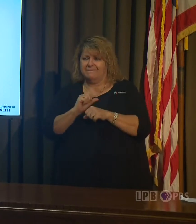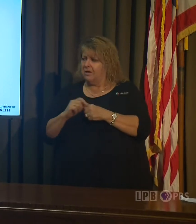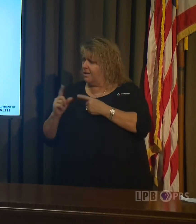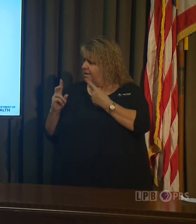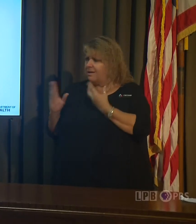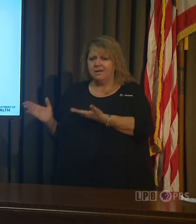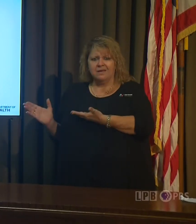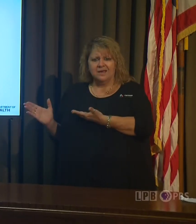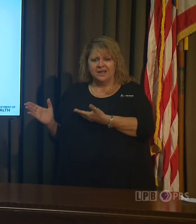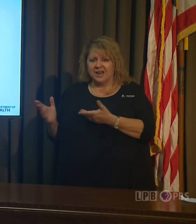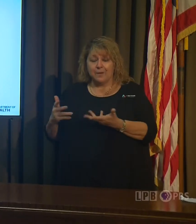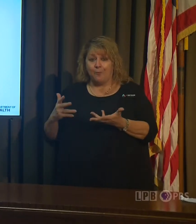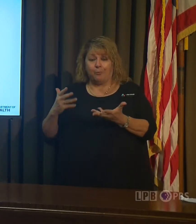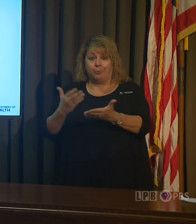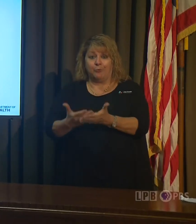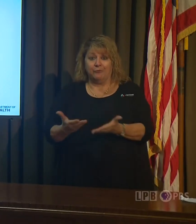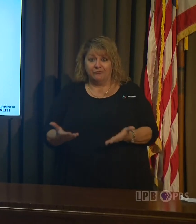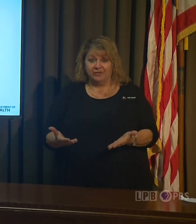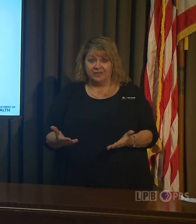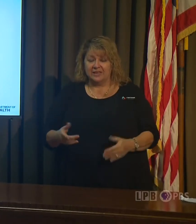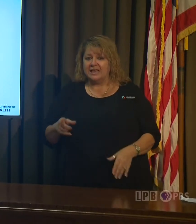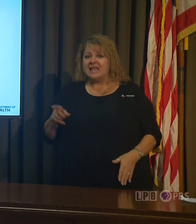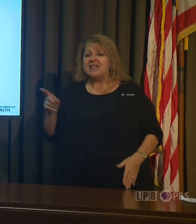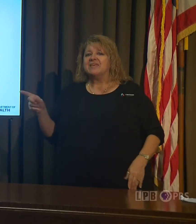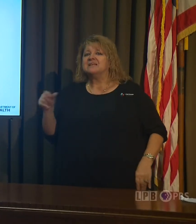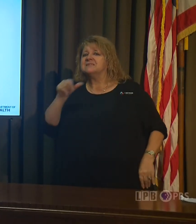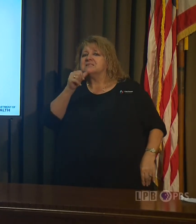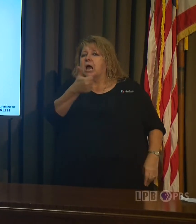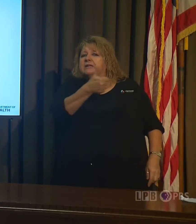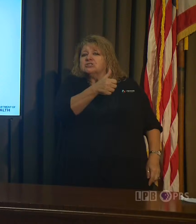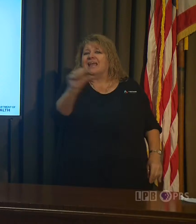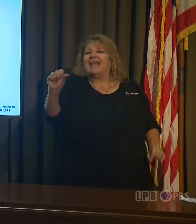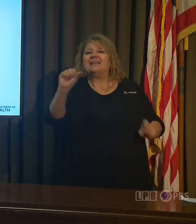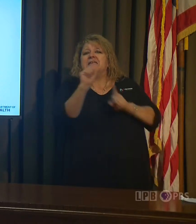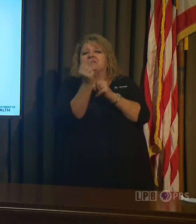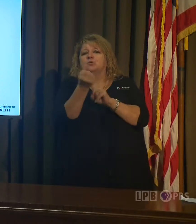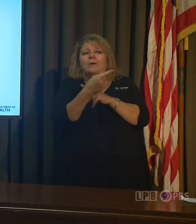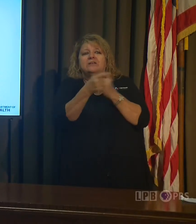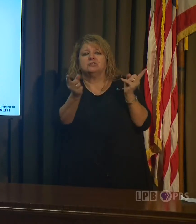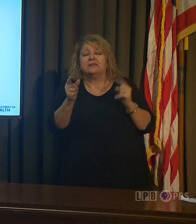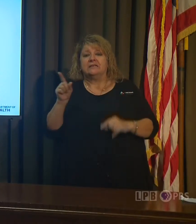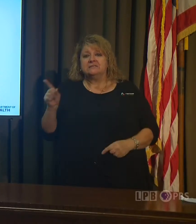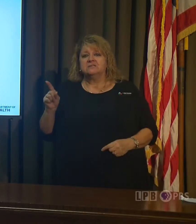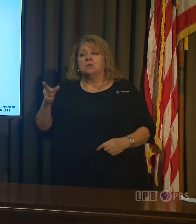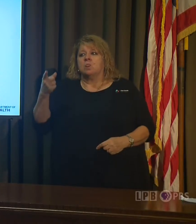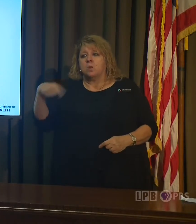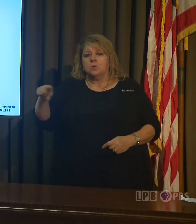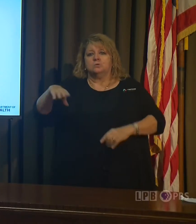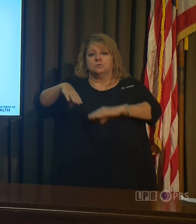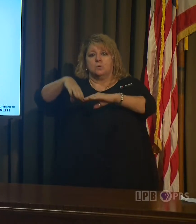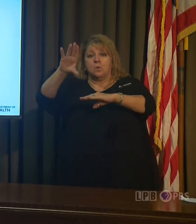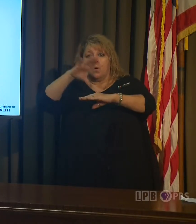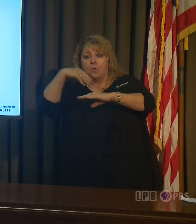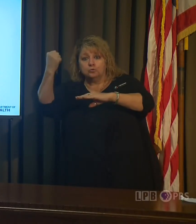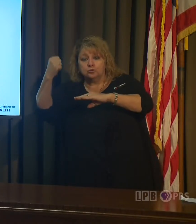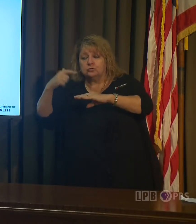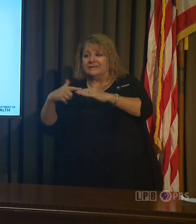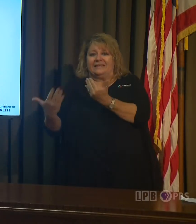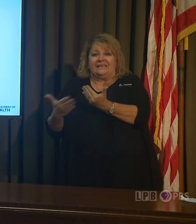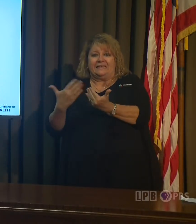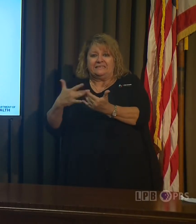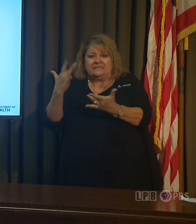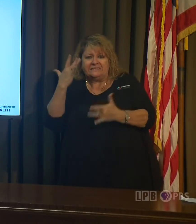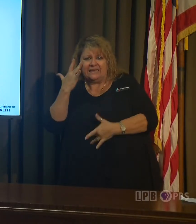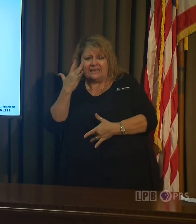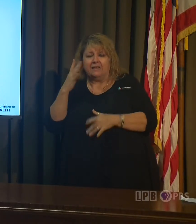and not in any setting. This is the highest risk setting there is. Vulnerable, elderly individuals